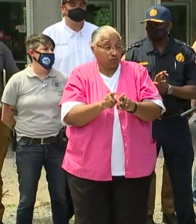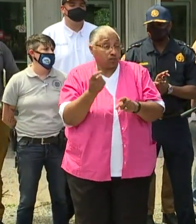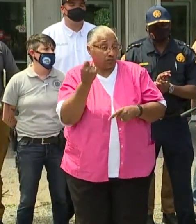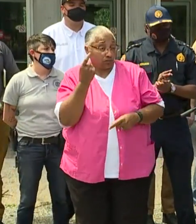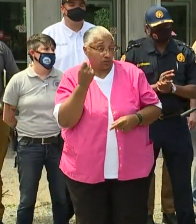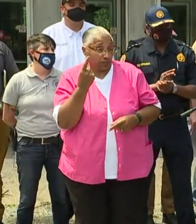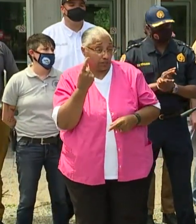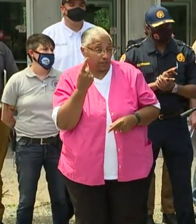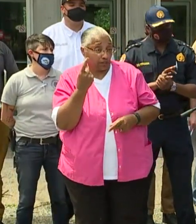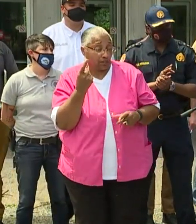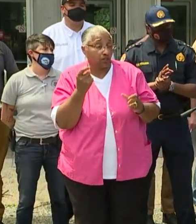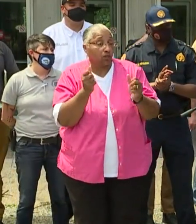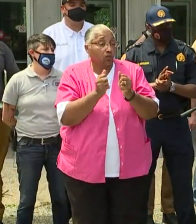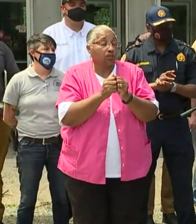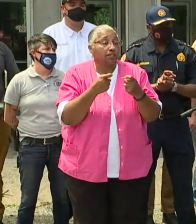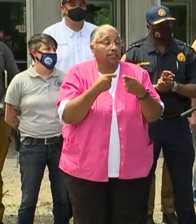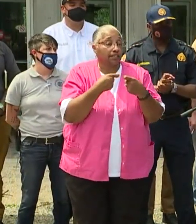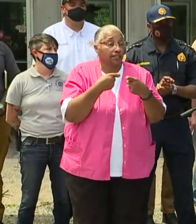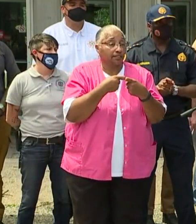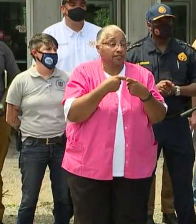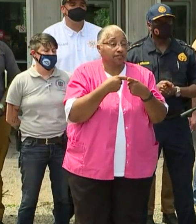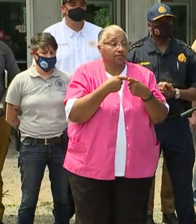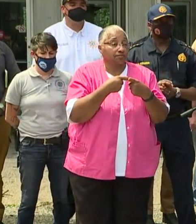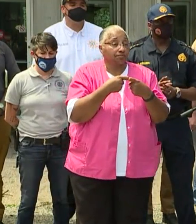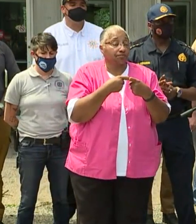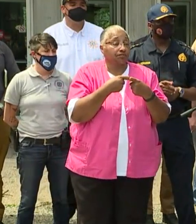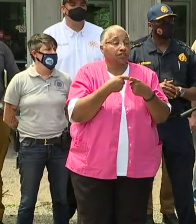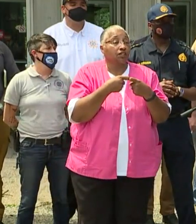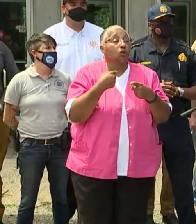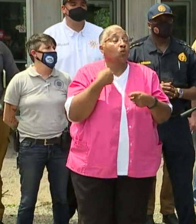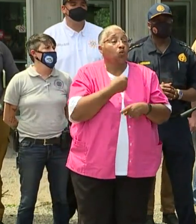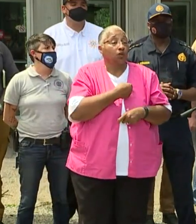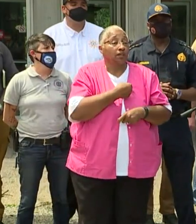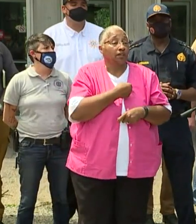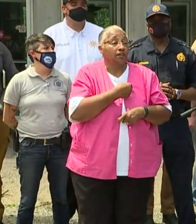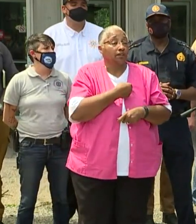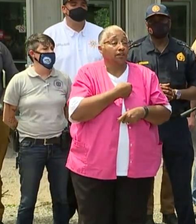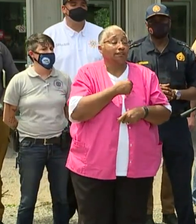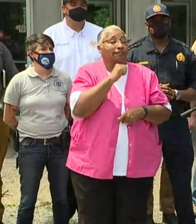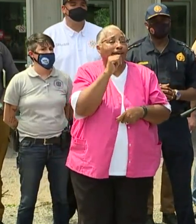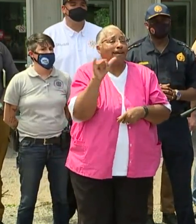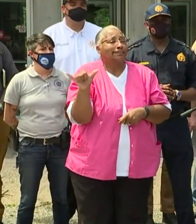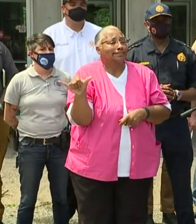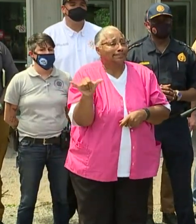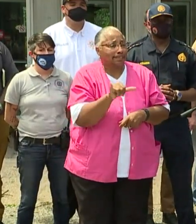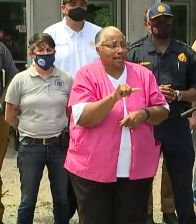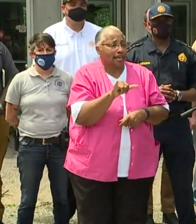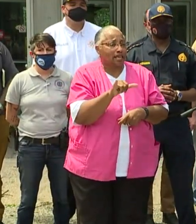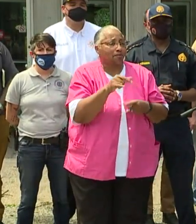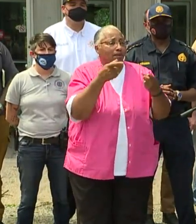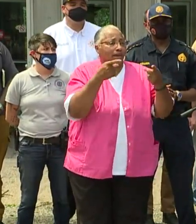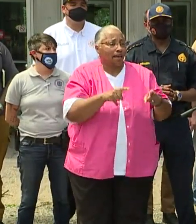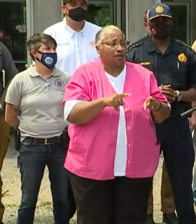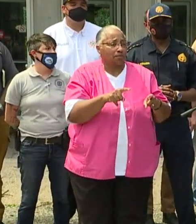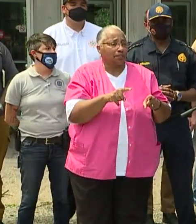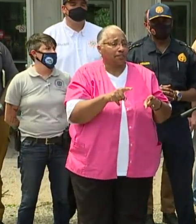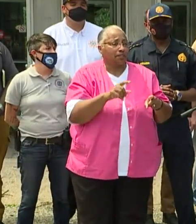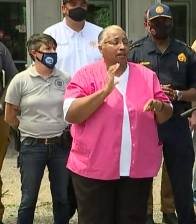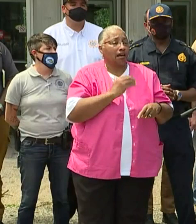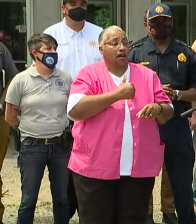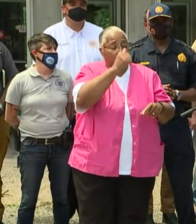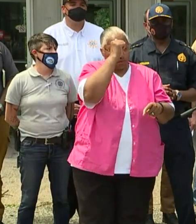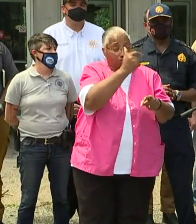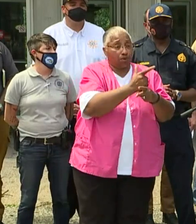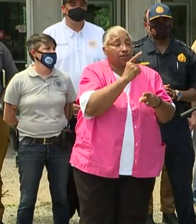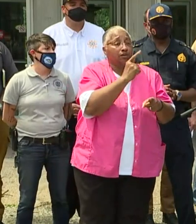in terms of power, and you'll hear a little bit more, we are not in the same situation as we saw our brothers and sisters